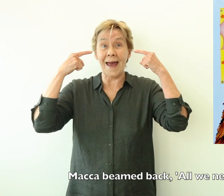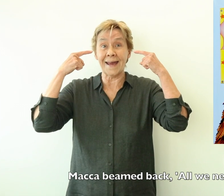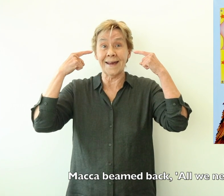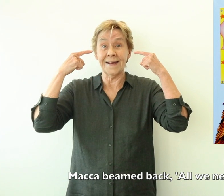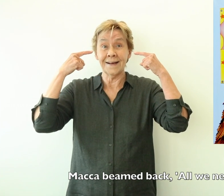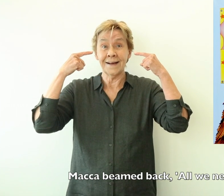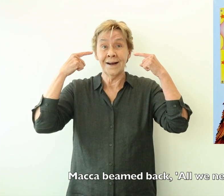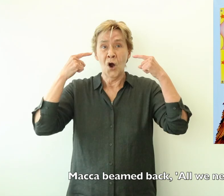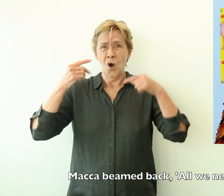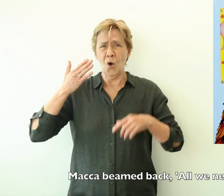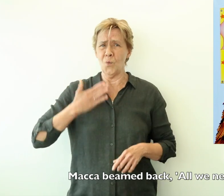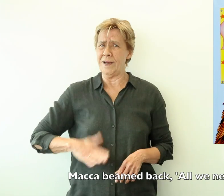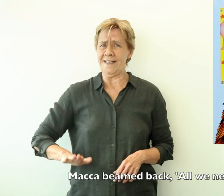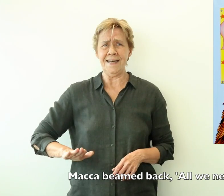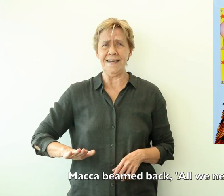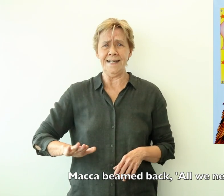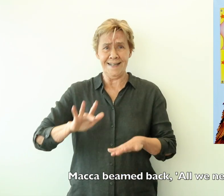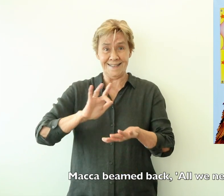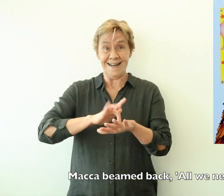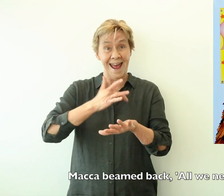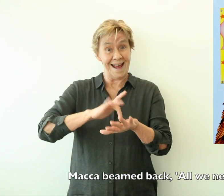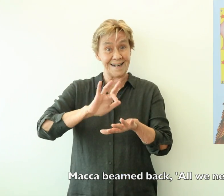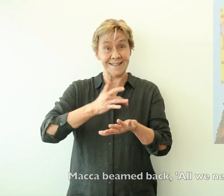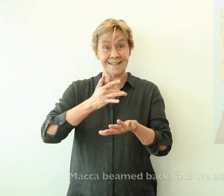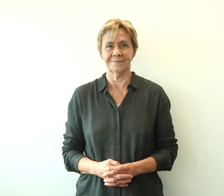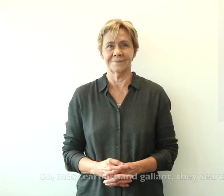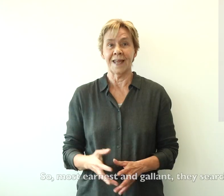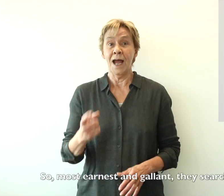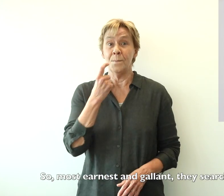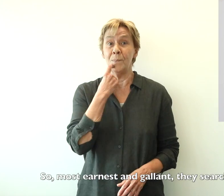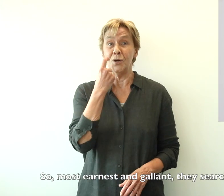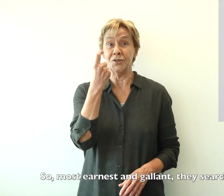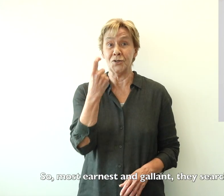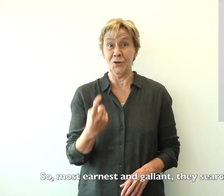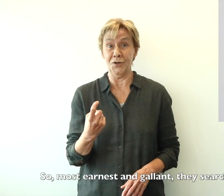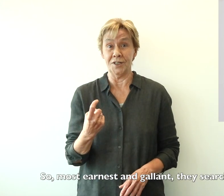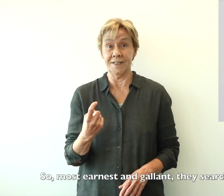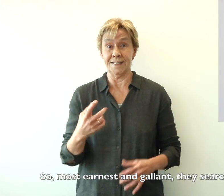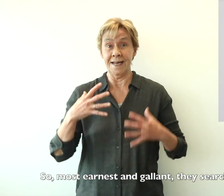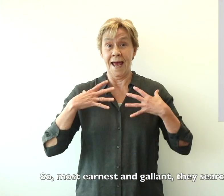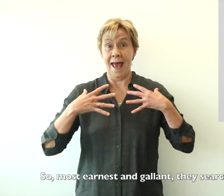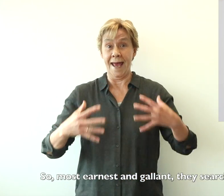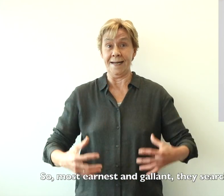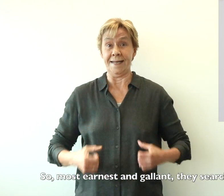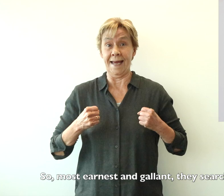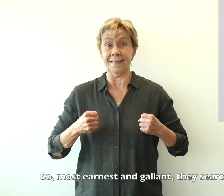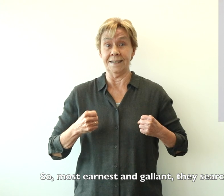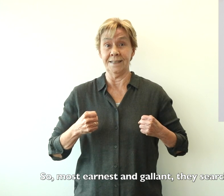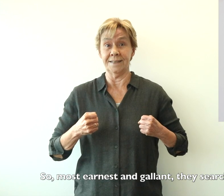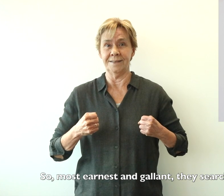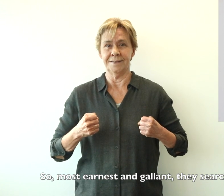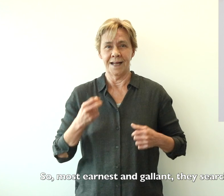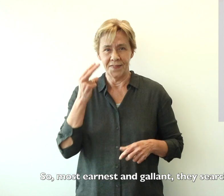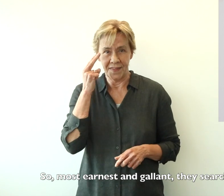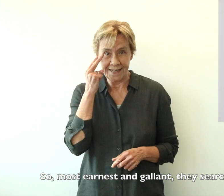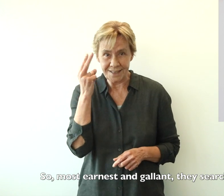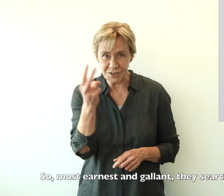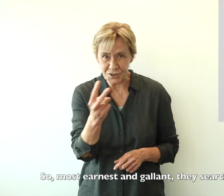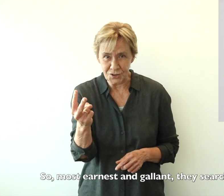back, all we need is an act. Most earnest and gallant, they